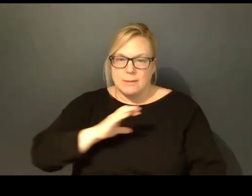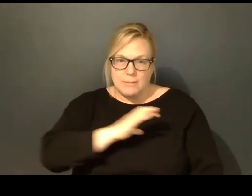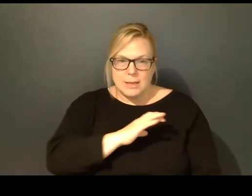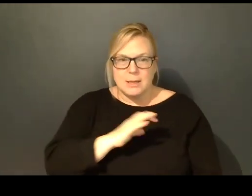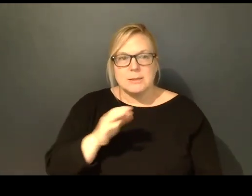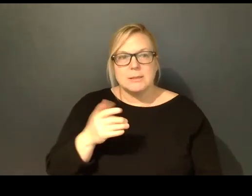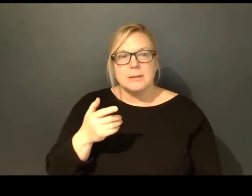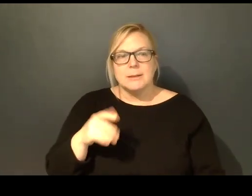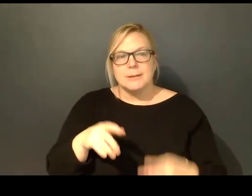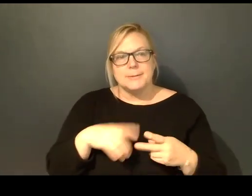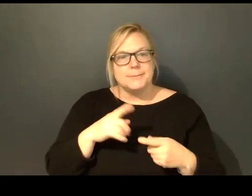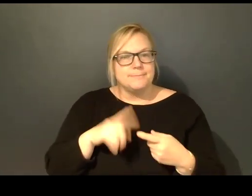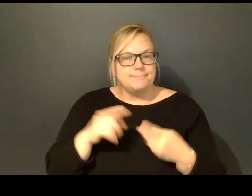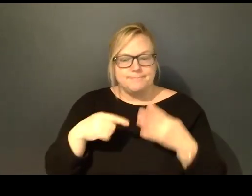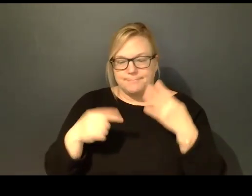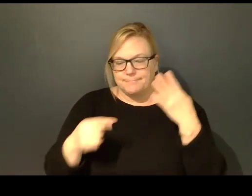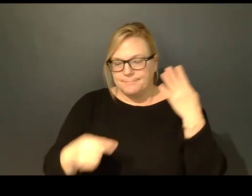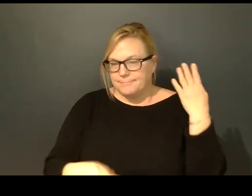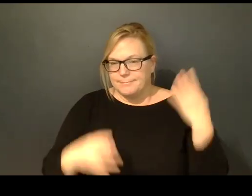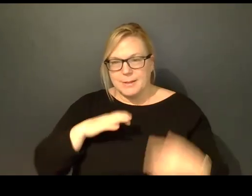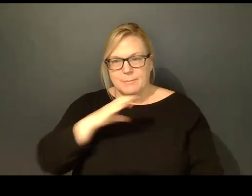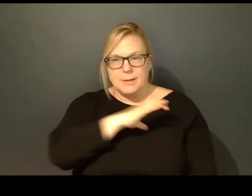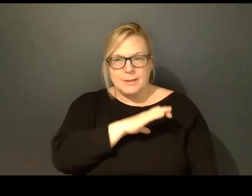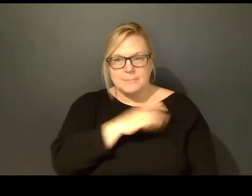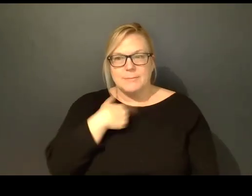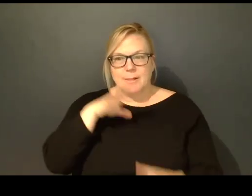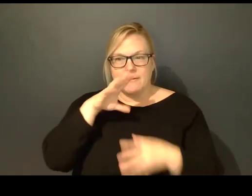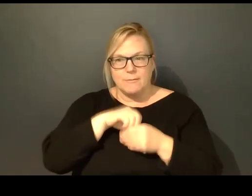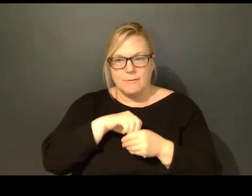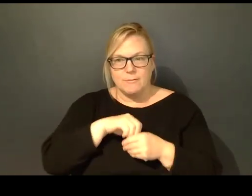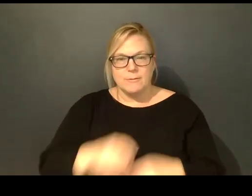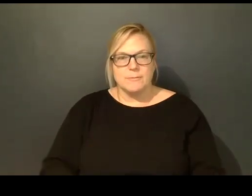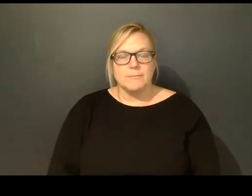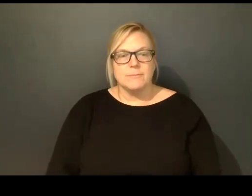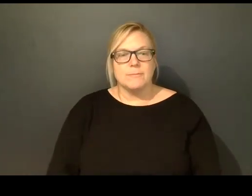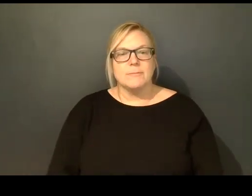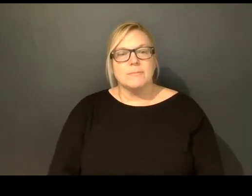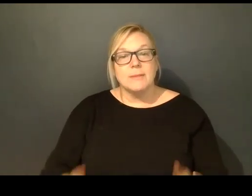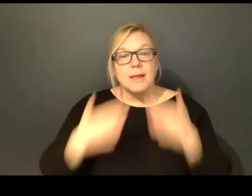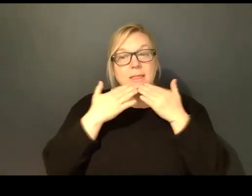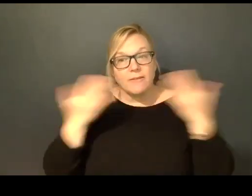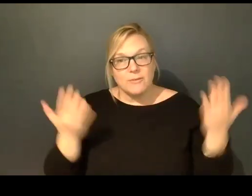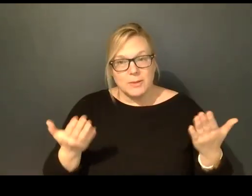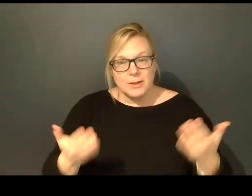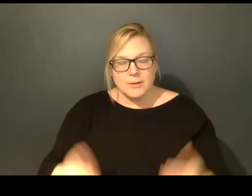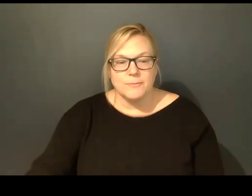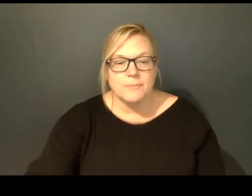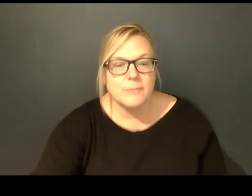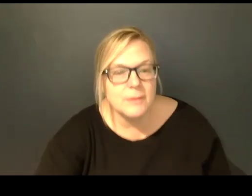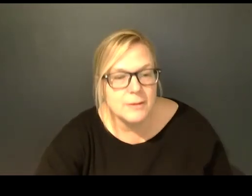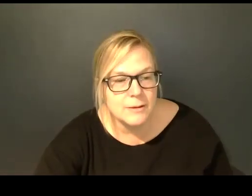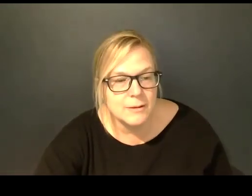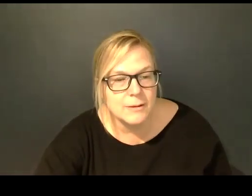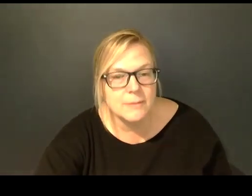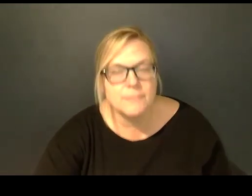Urban Farm, just to list a few. Thanks for having me. Thank you for being here. And Franco, if you can tell us about yourself.